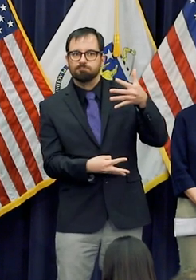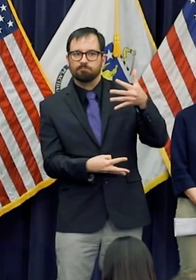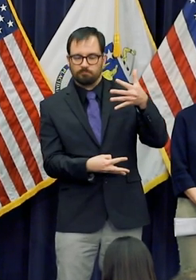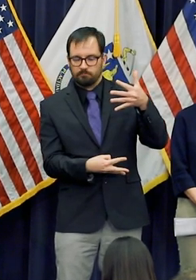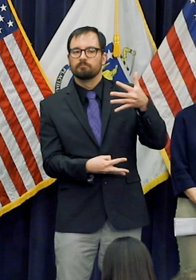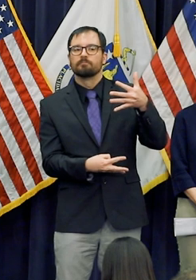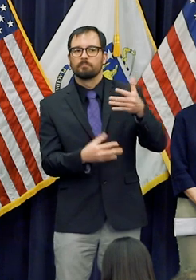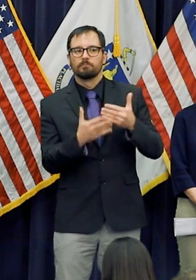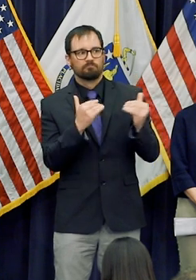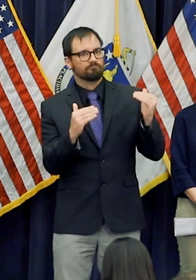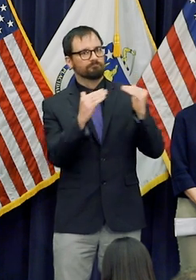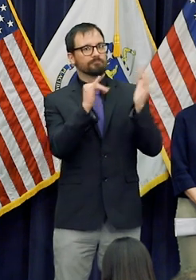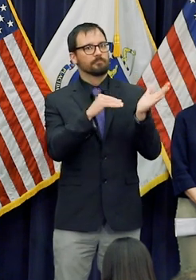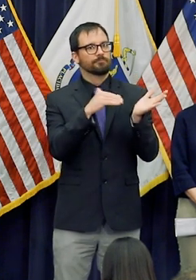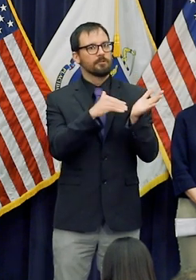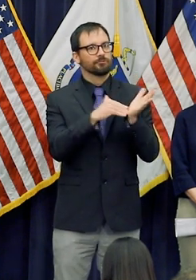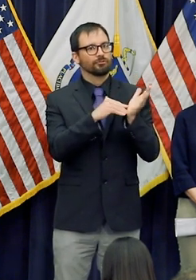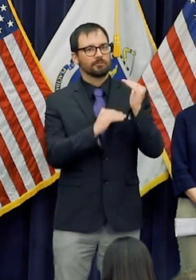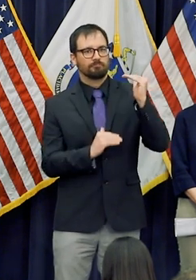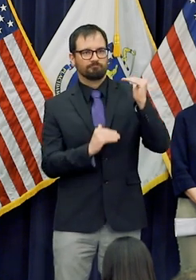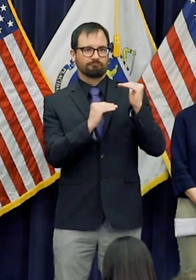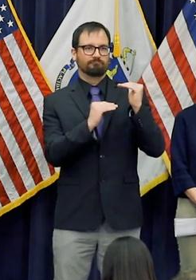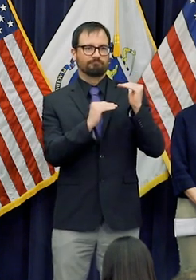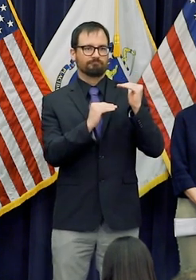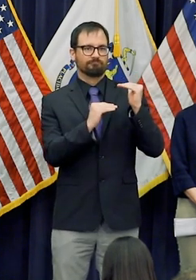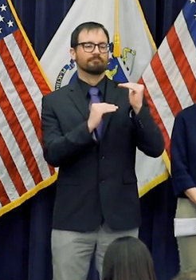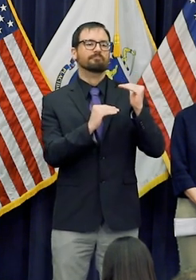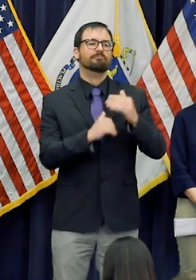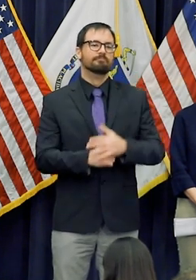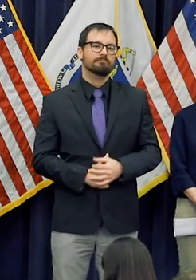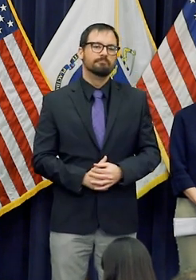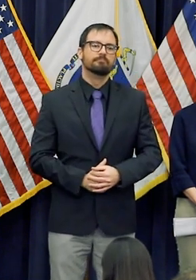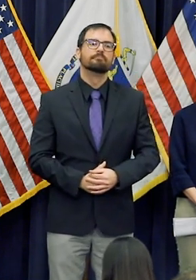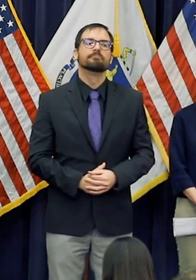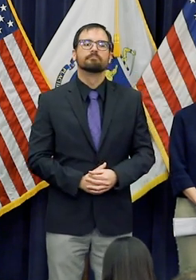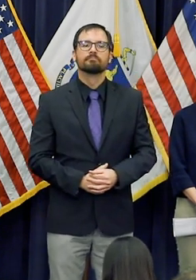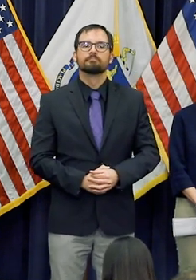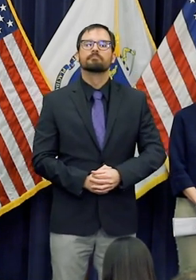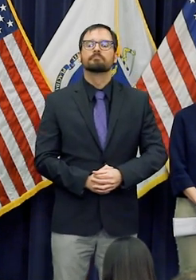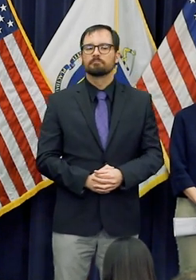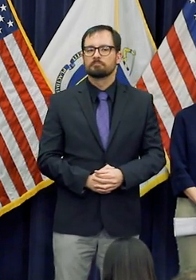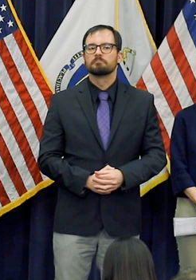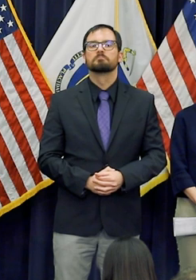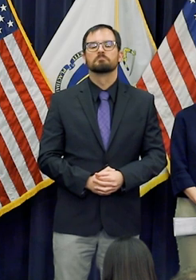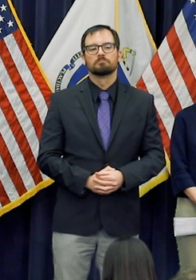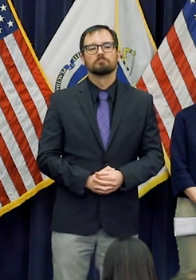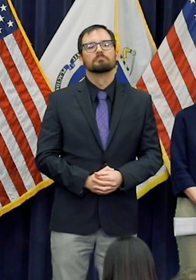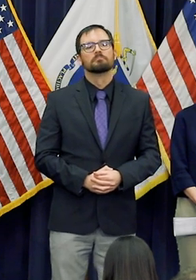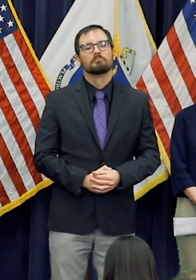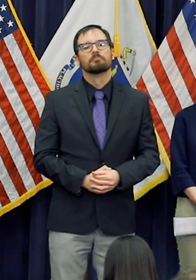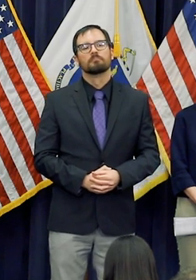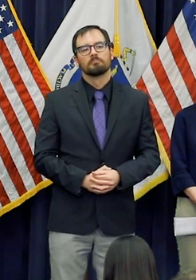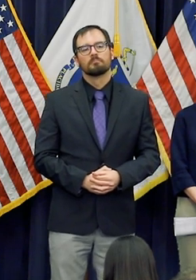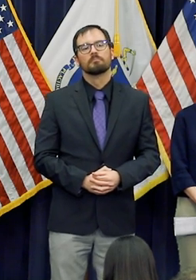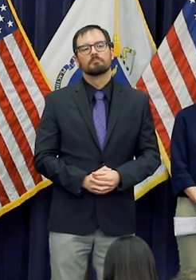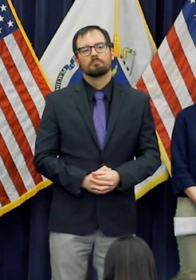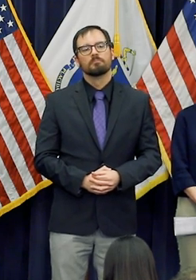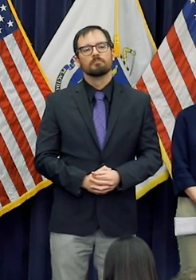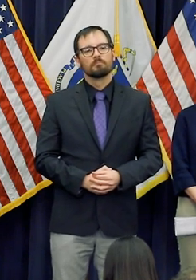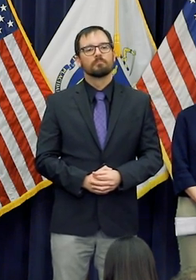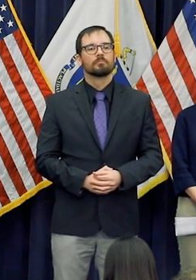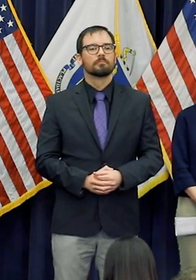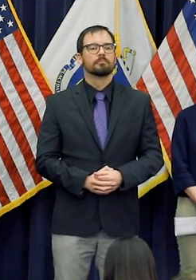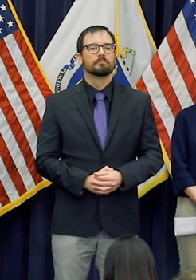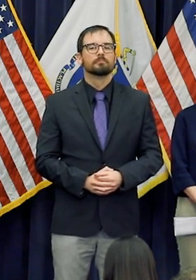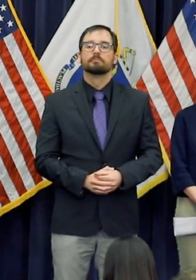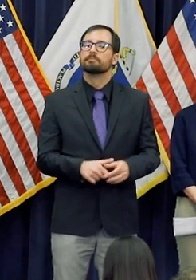including COVID-19. The second order, due to the expected demands on nursing staff, allows pharmacists to administer certain